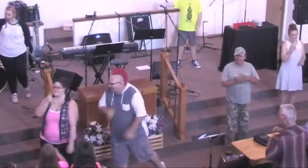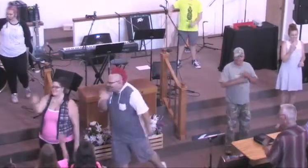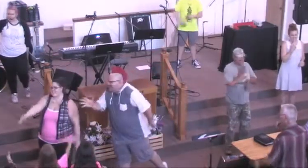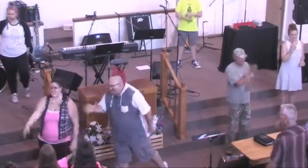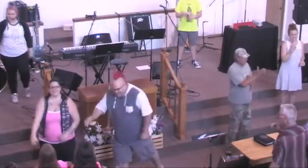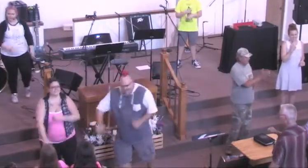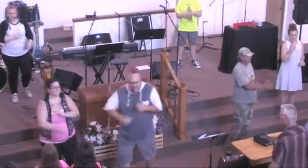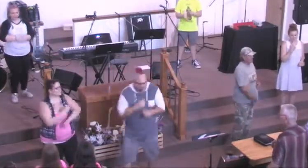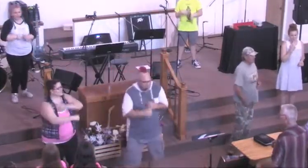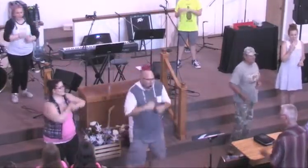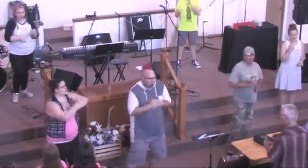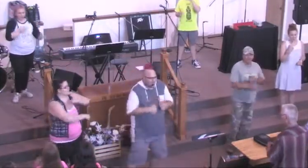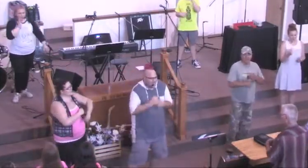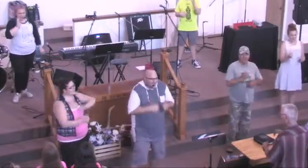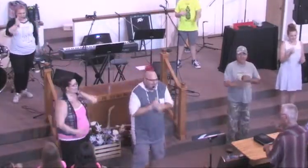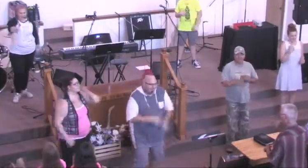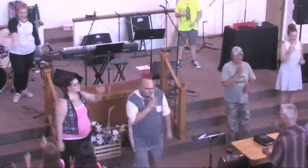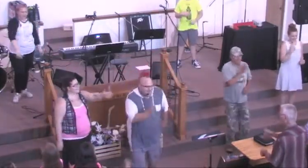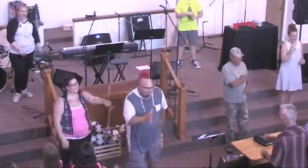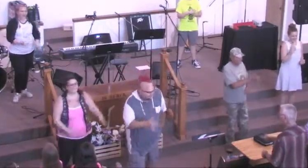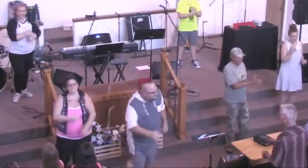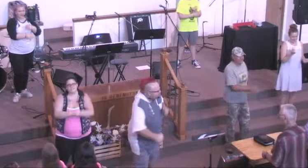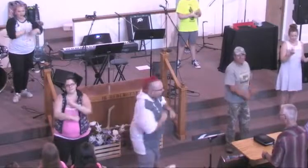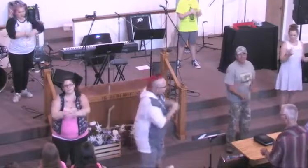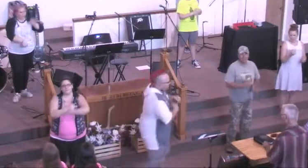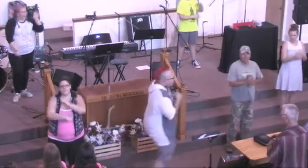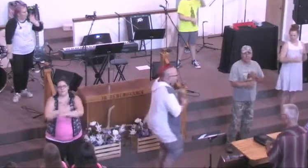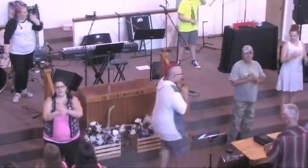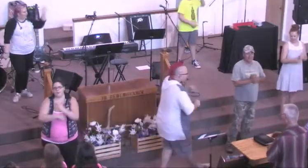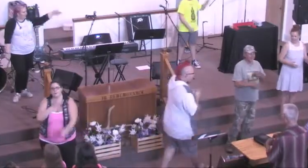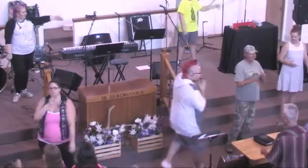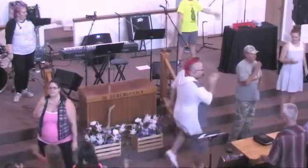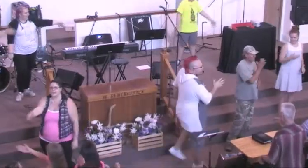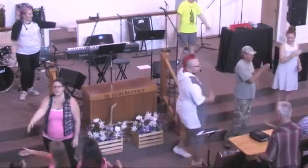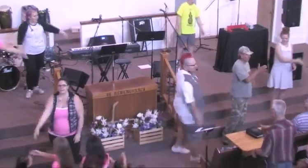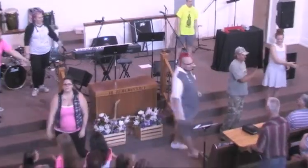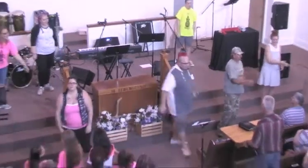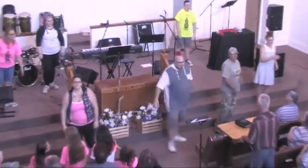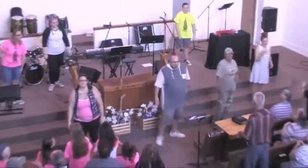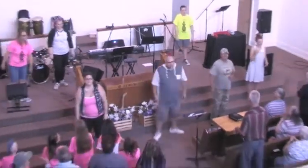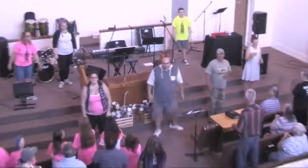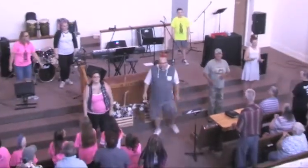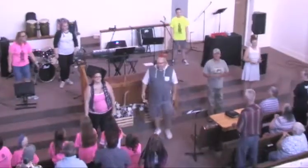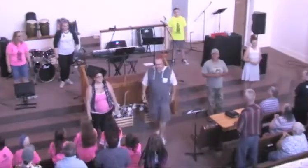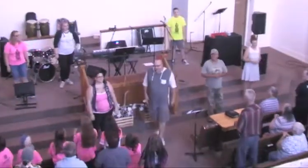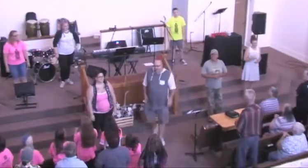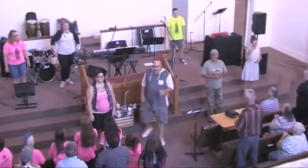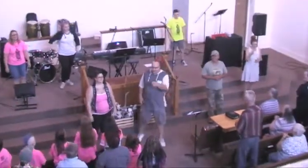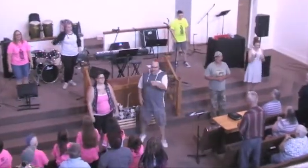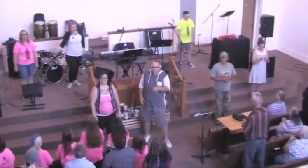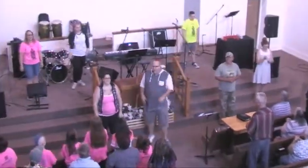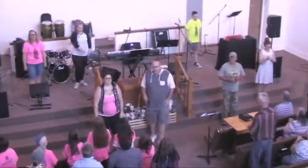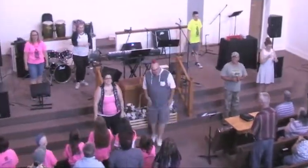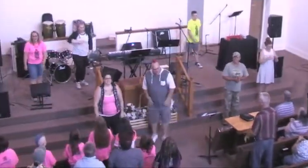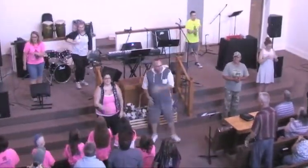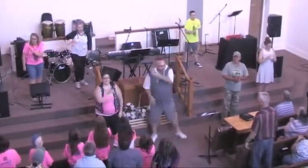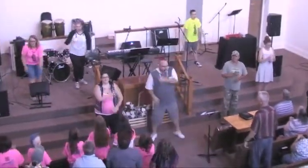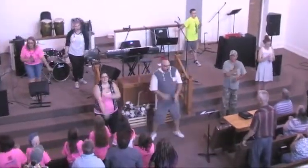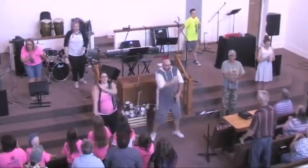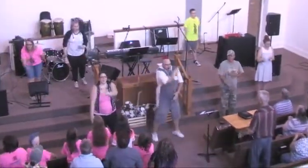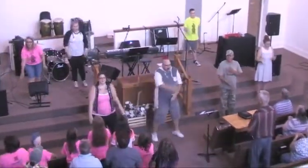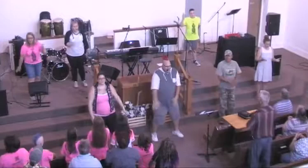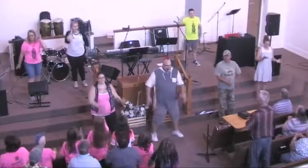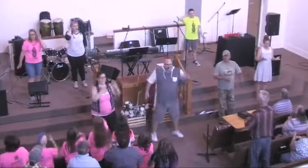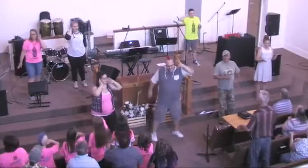what it says. Do what it says. Do what it says. All right, take it from the top. Now you know it.